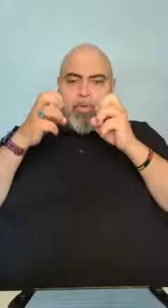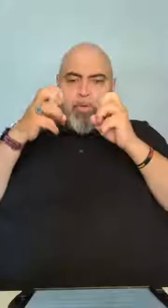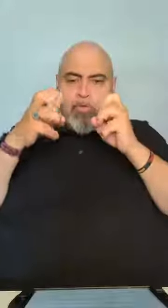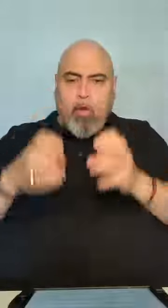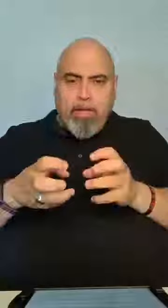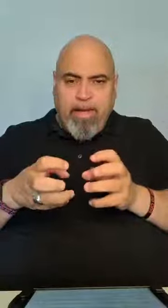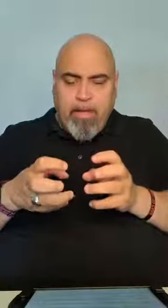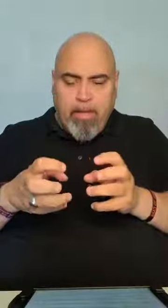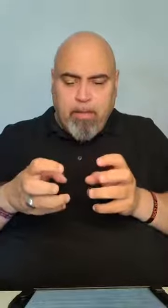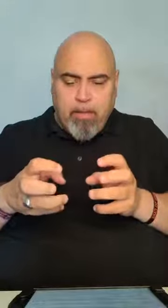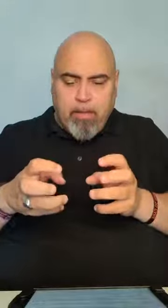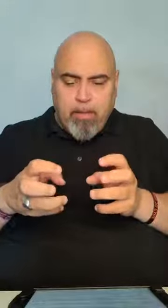We're talking